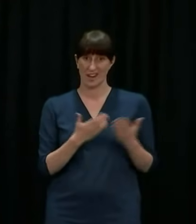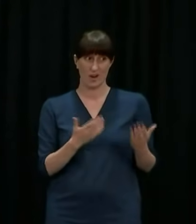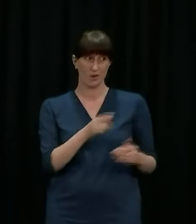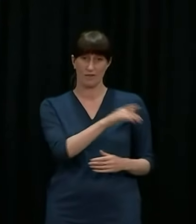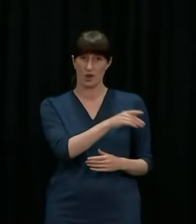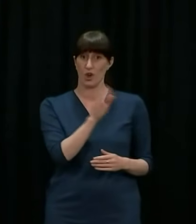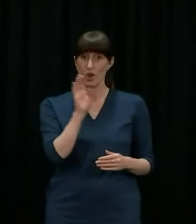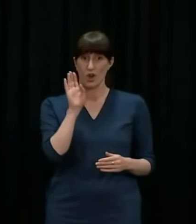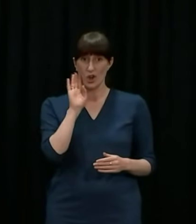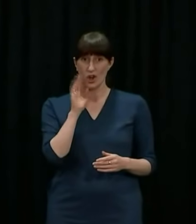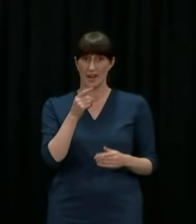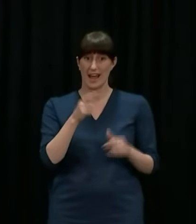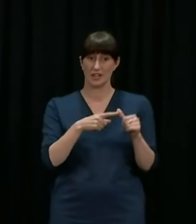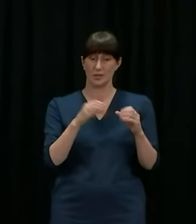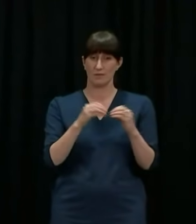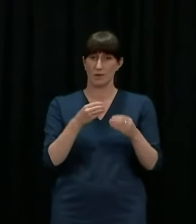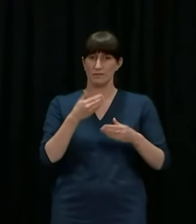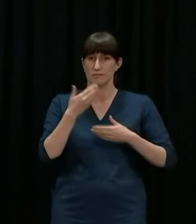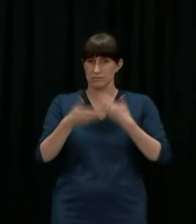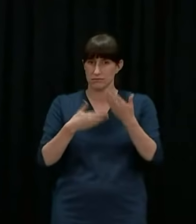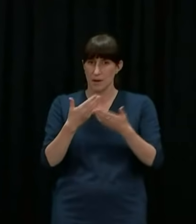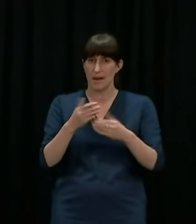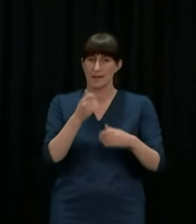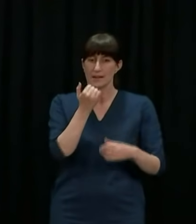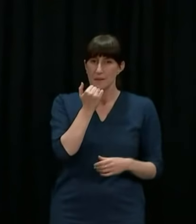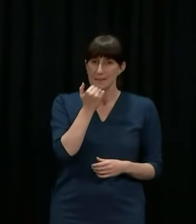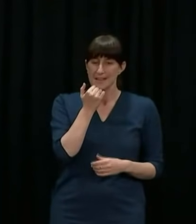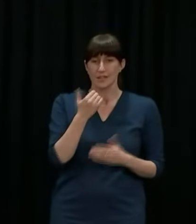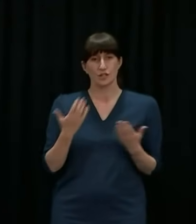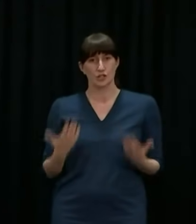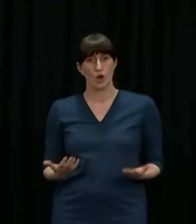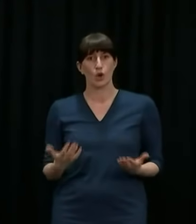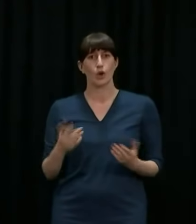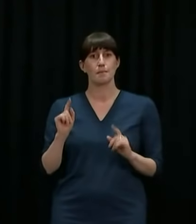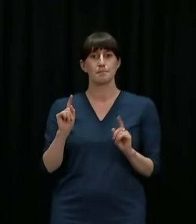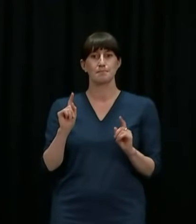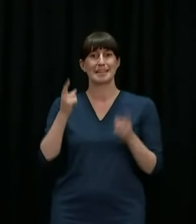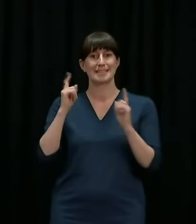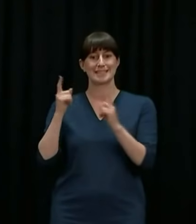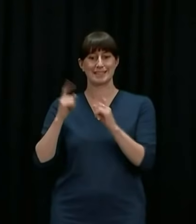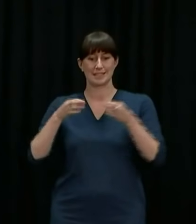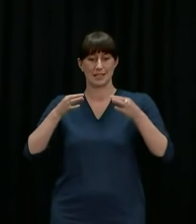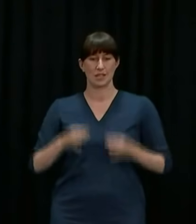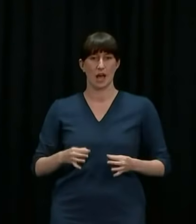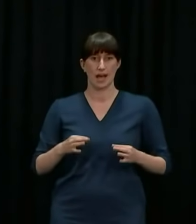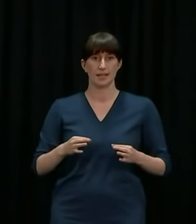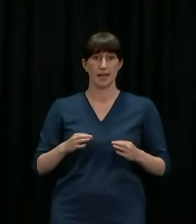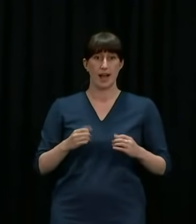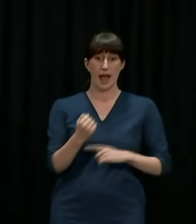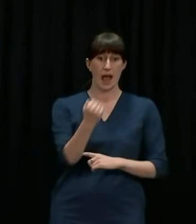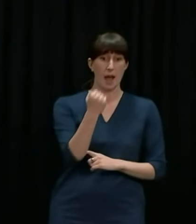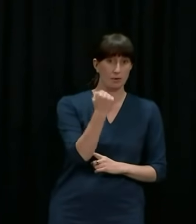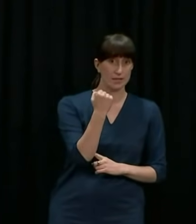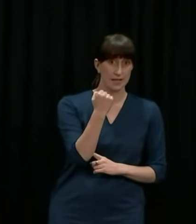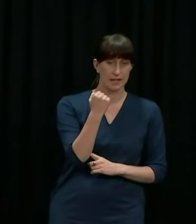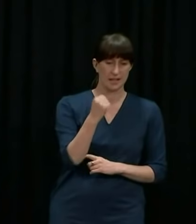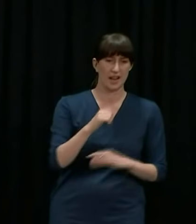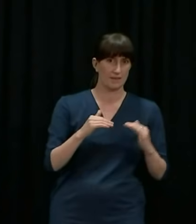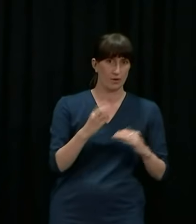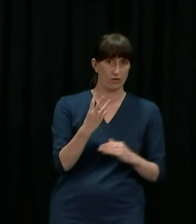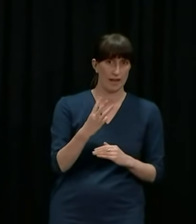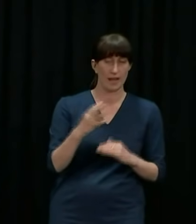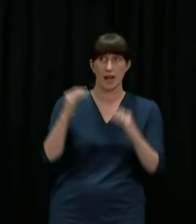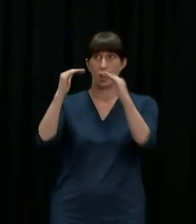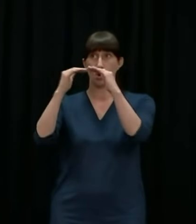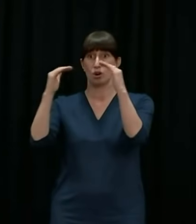heard, ministers have decided that the parts of the Waikato that have been at alert level 3 and the Northland region will remain